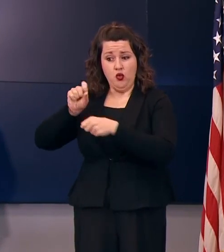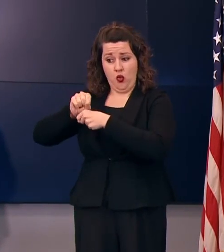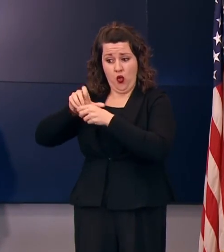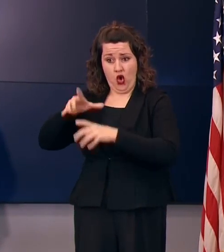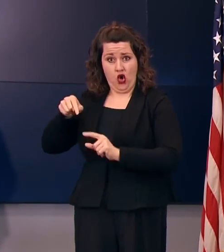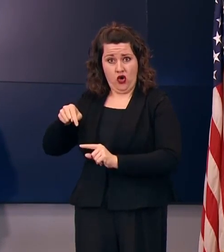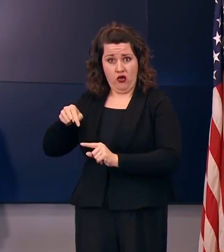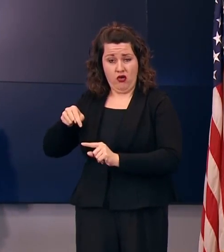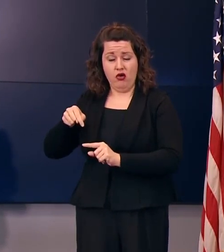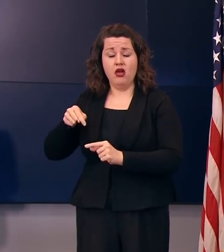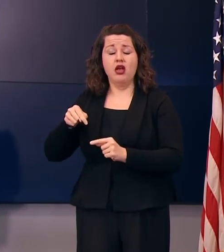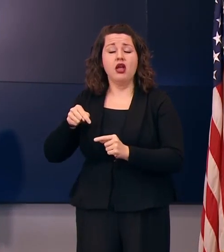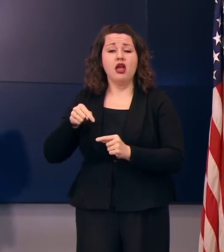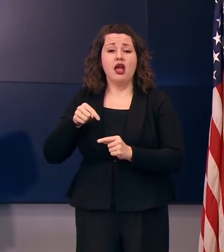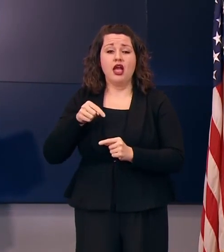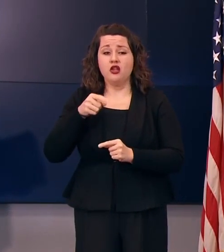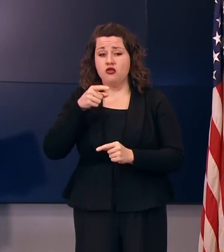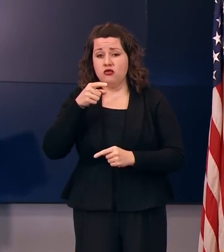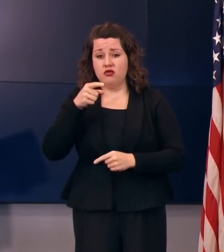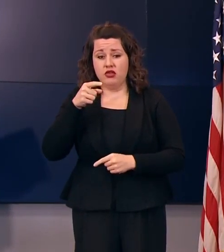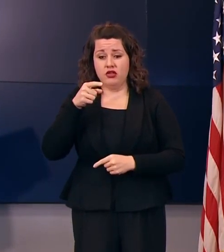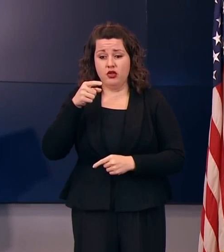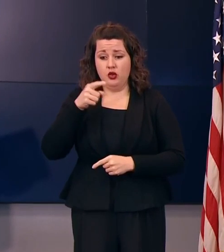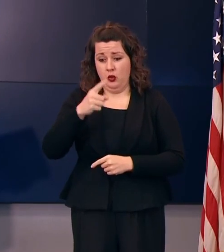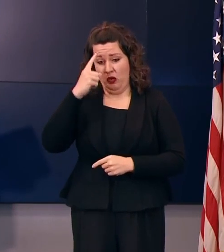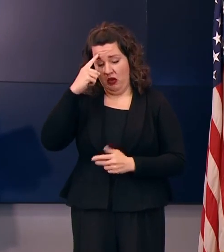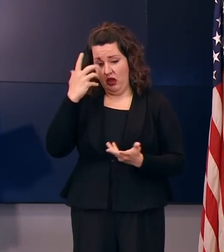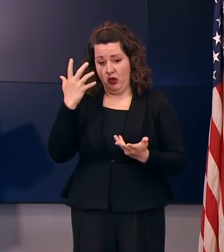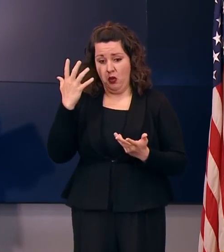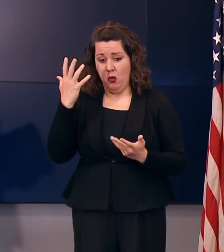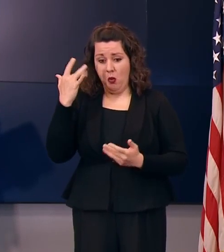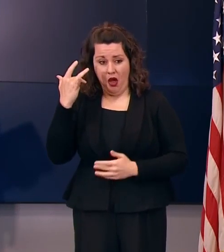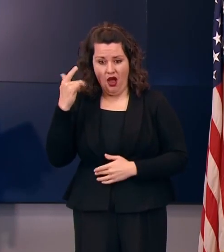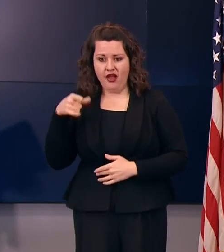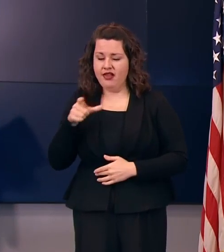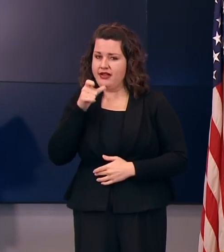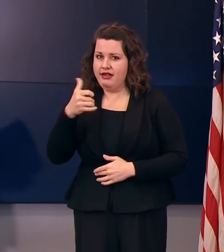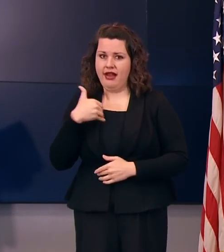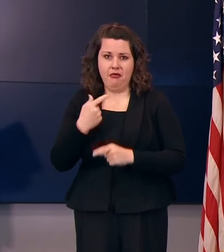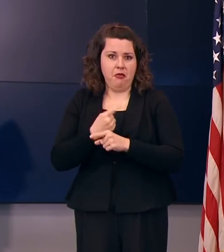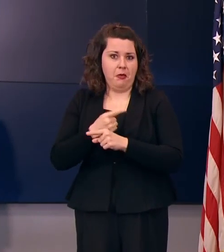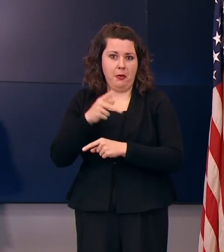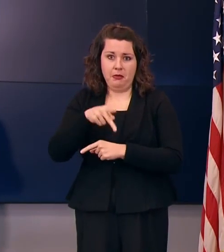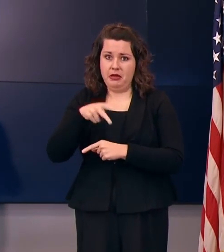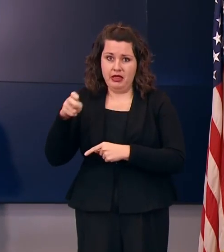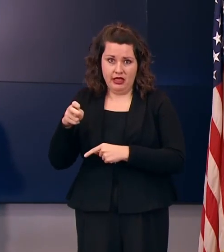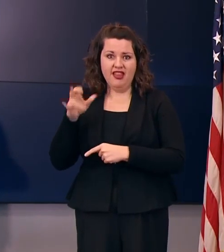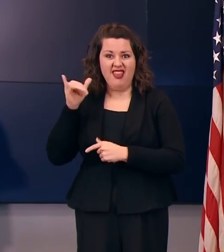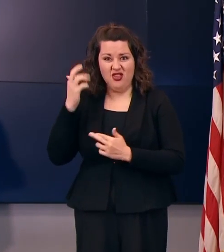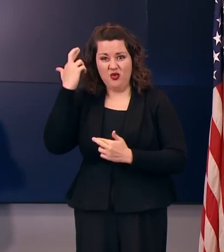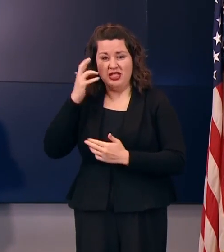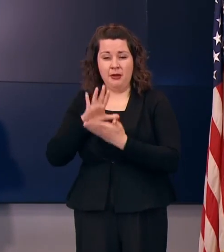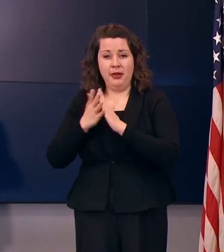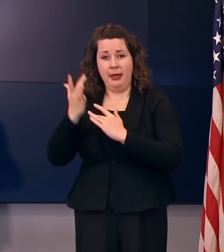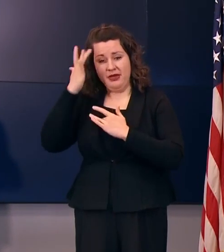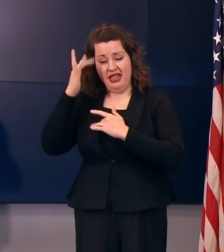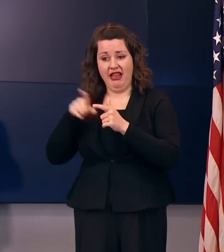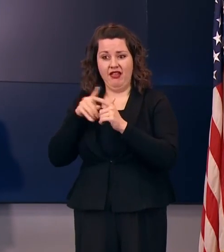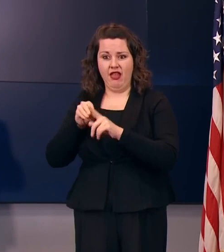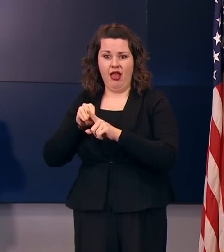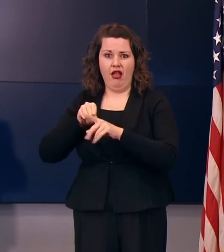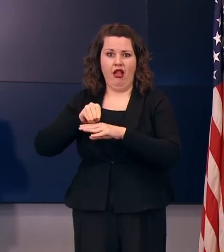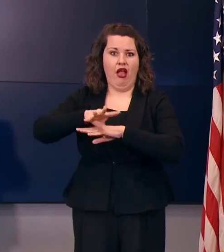your mind, is it because they did not at least have the proper PPEs for their protection and ultimately